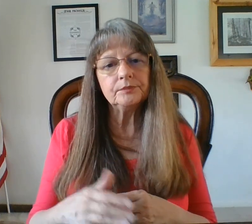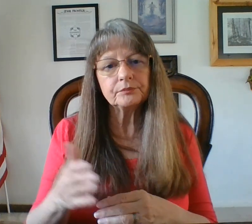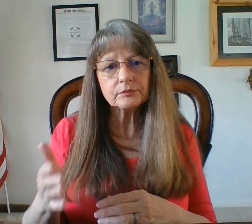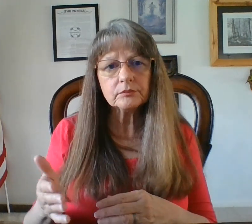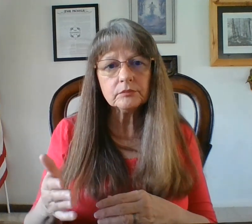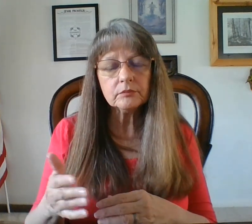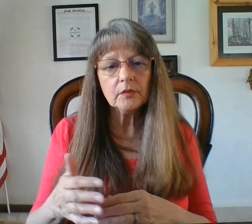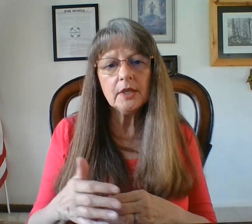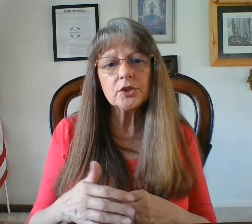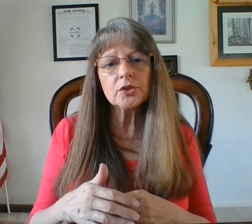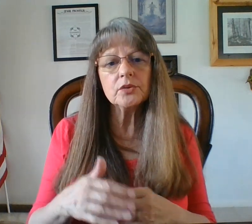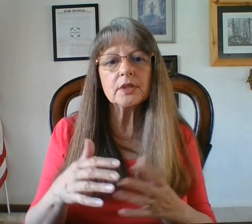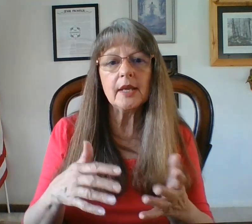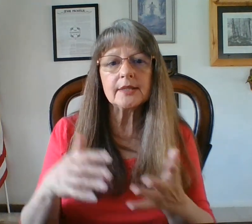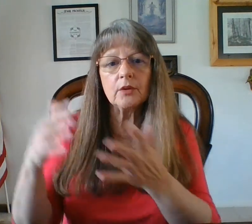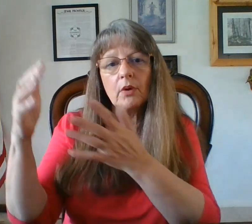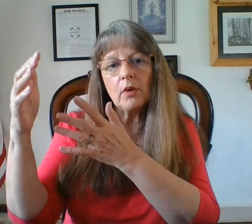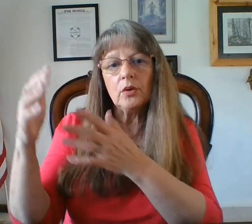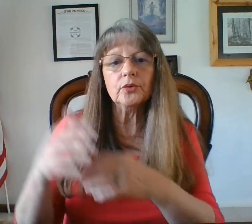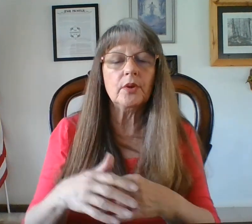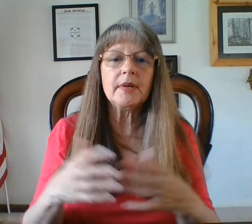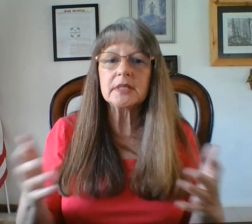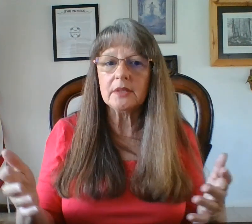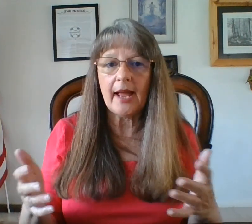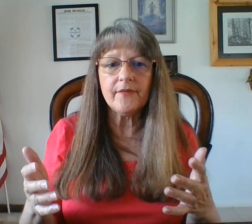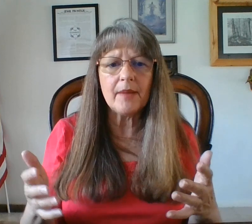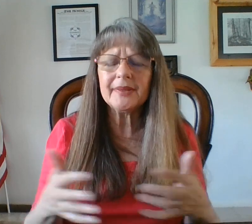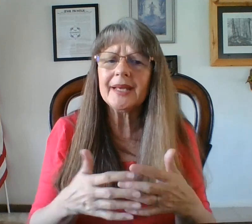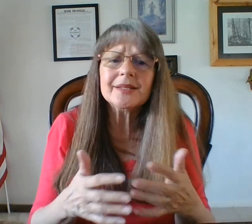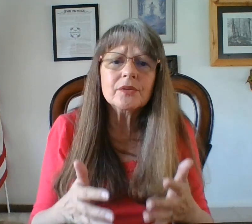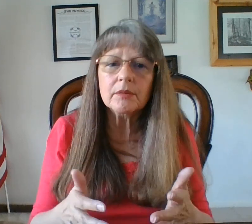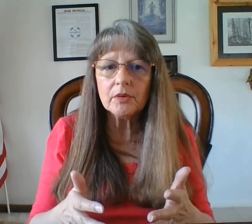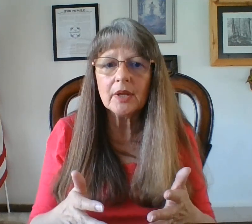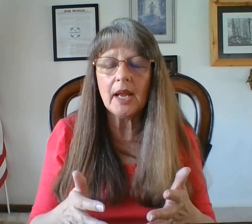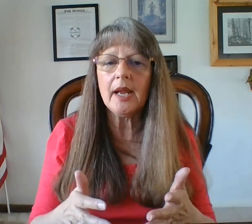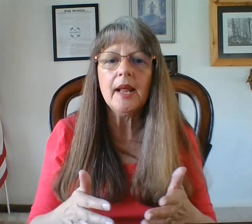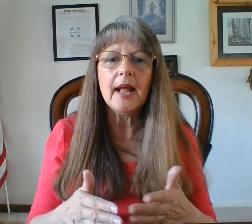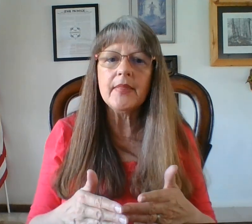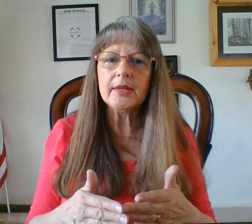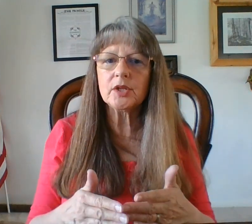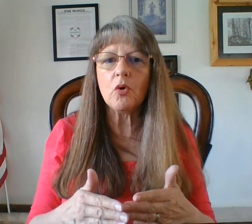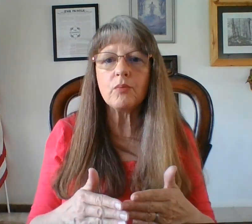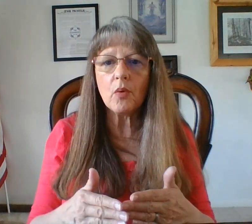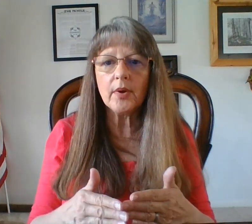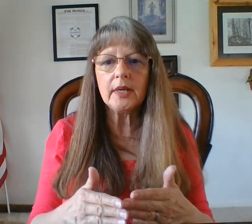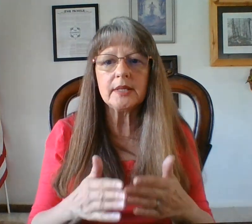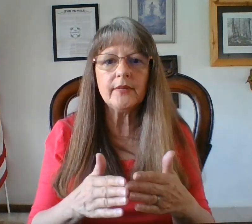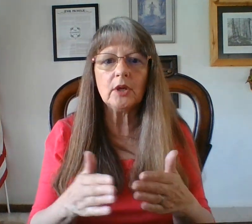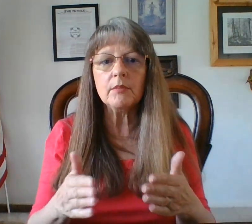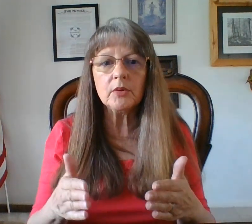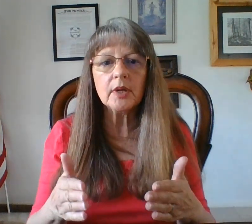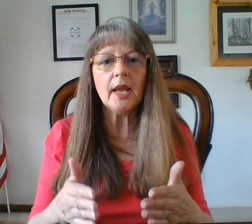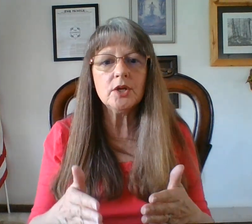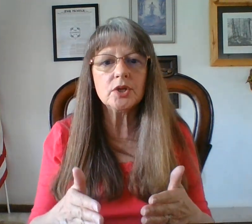um, issues as they grow older, they may still have that, but they can still communicate. And that's the whole point, is having